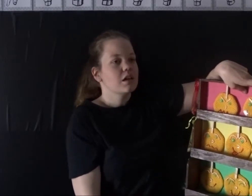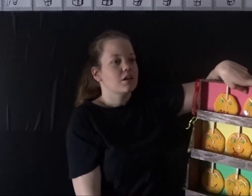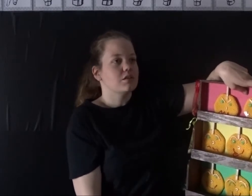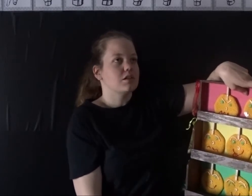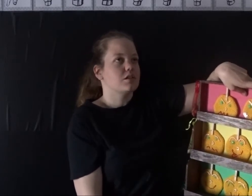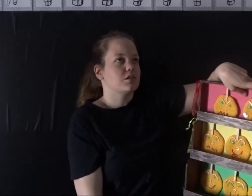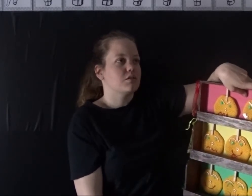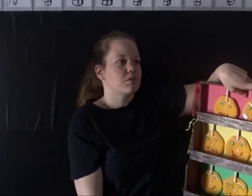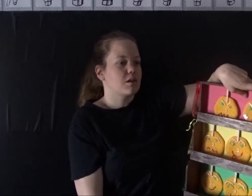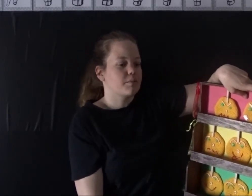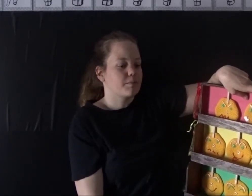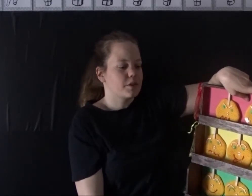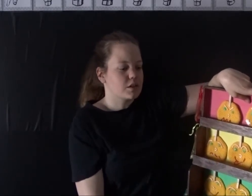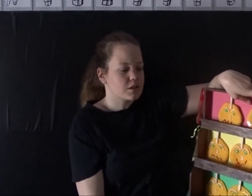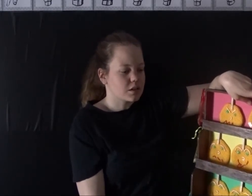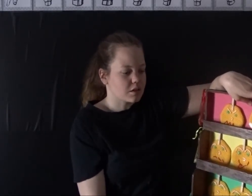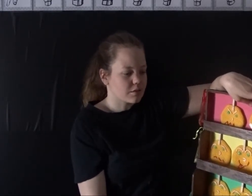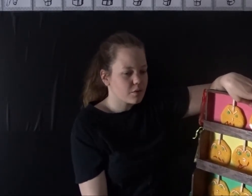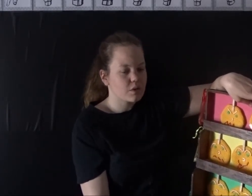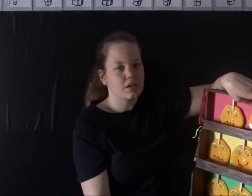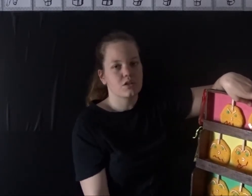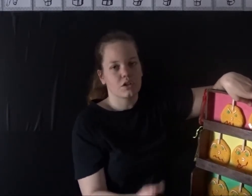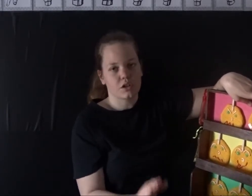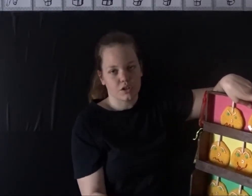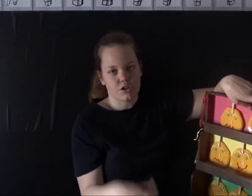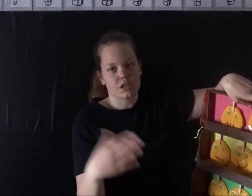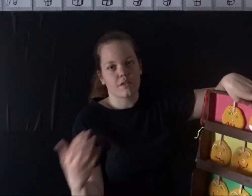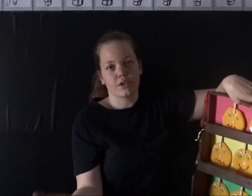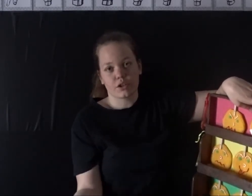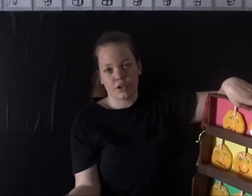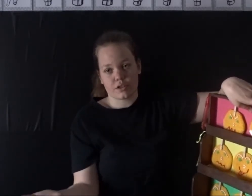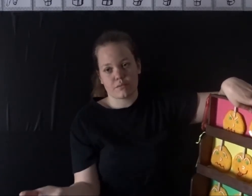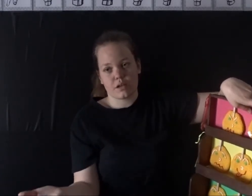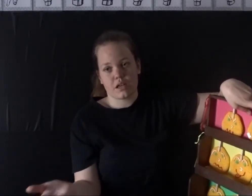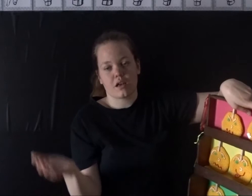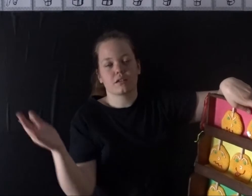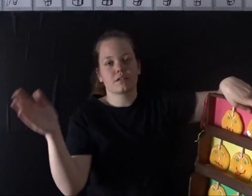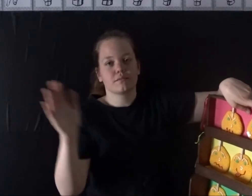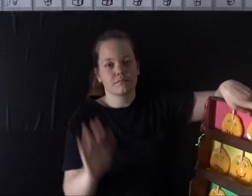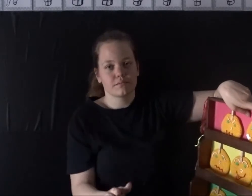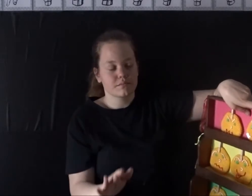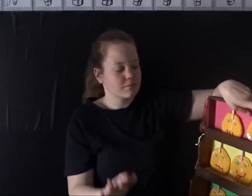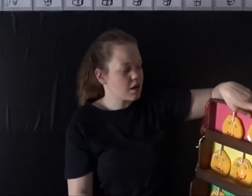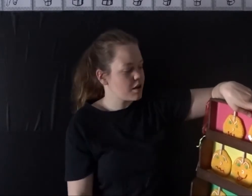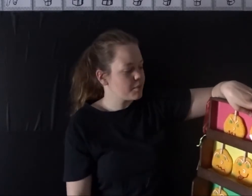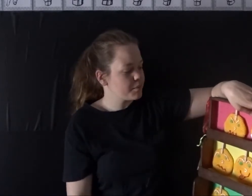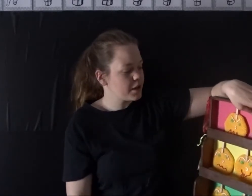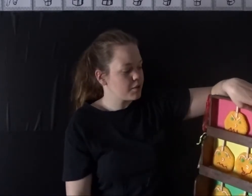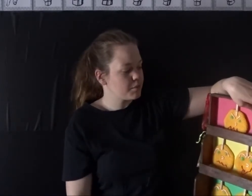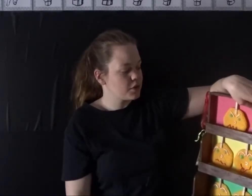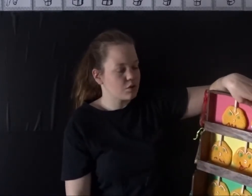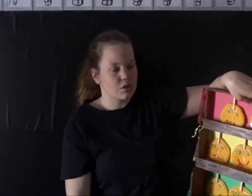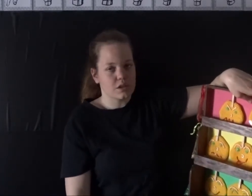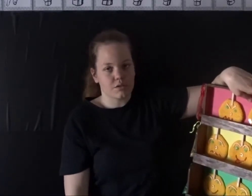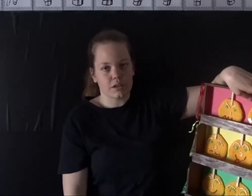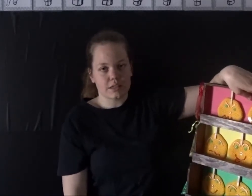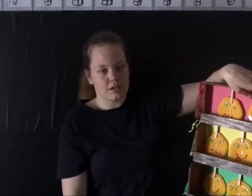You need to focus. You're gonna hurt yourself. You're gonna hurt somebody else. You need to really center